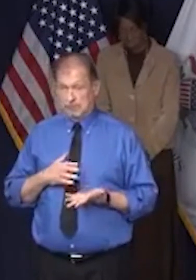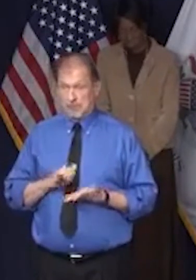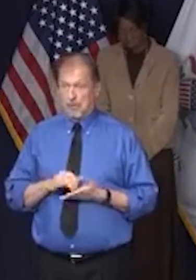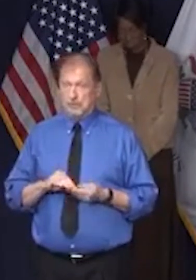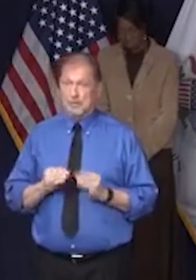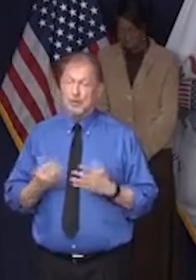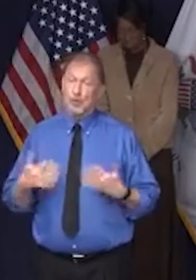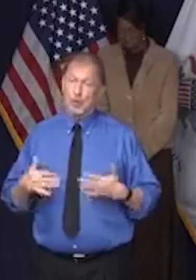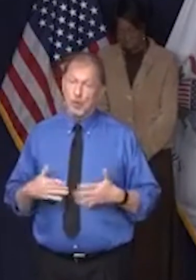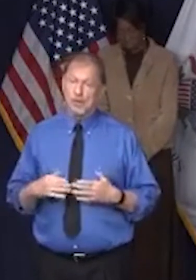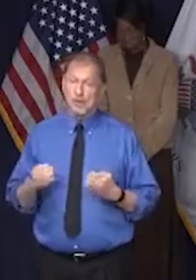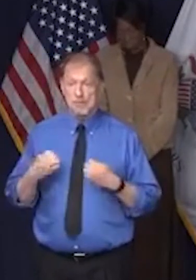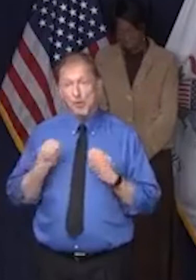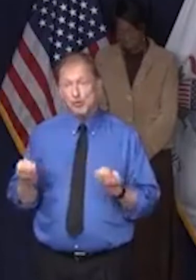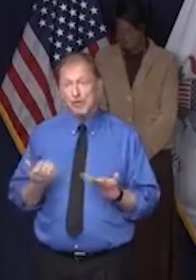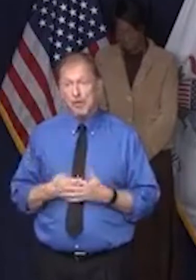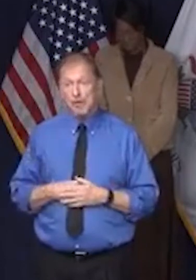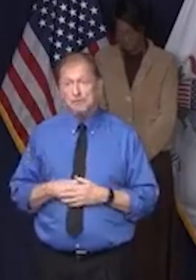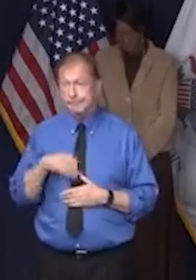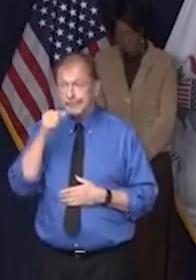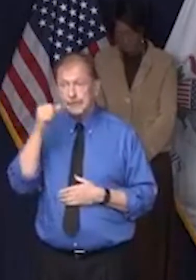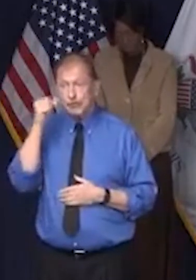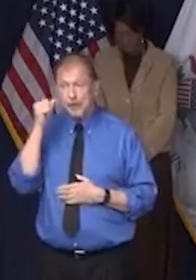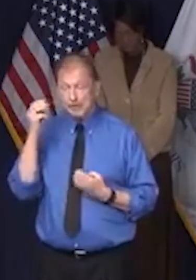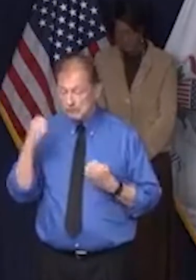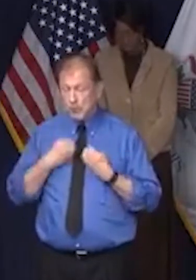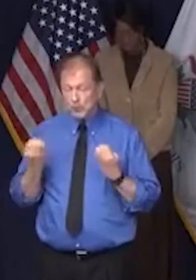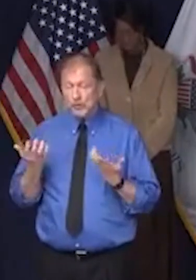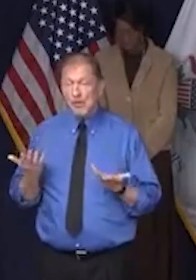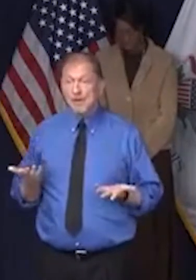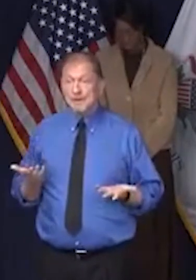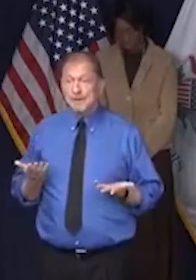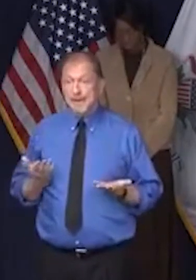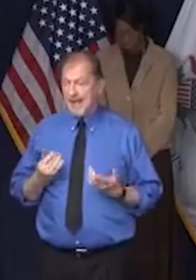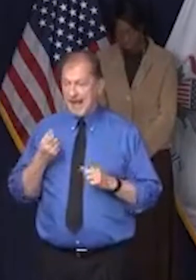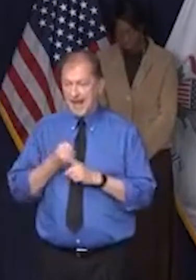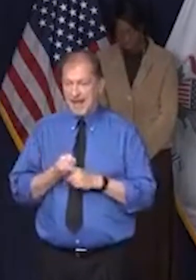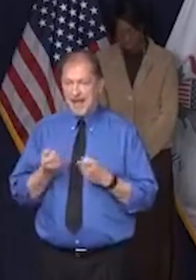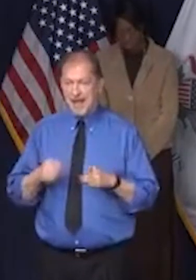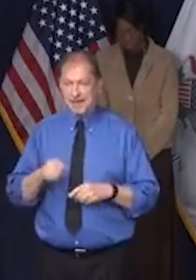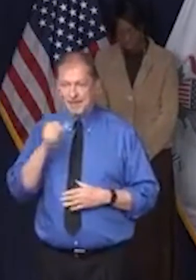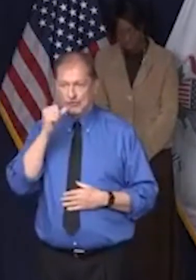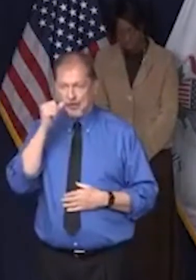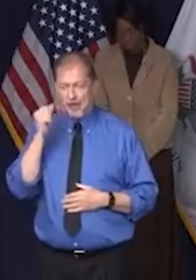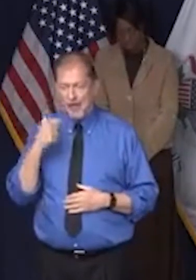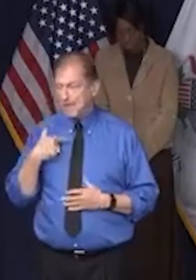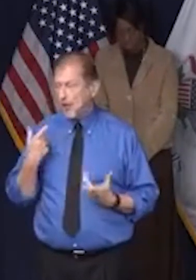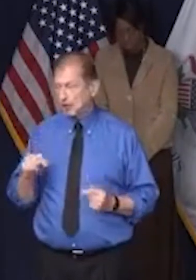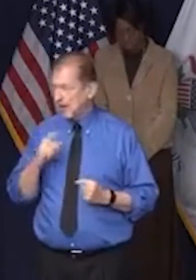when we have a day like yesterday, it's hard not to let it get you down.